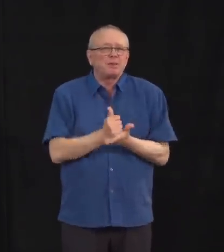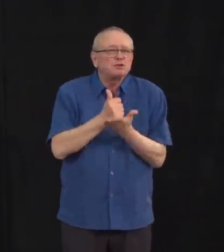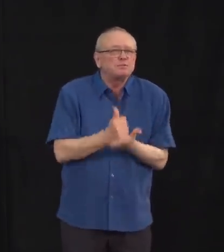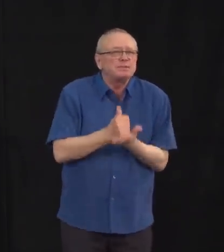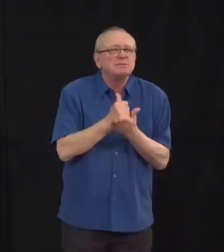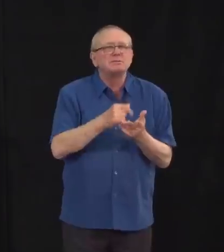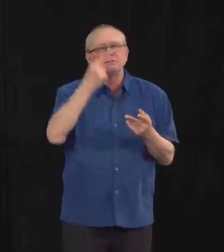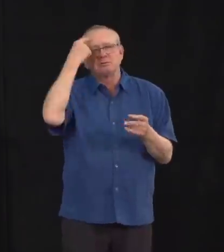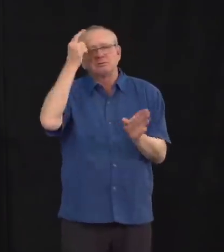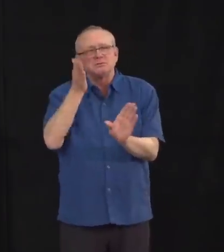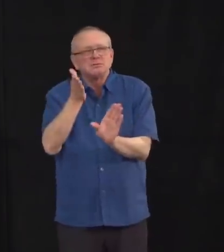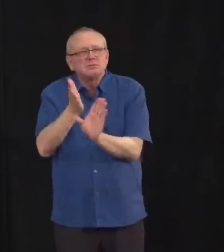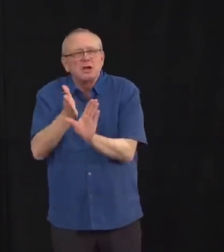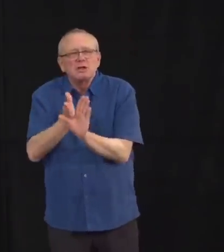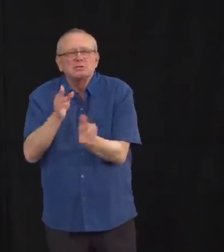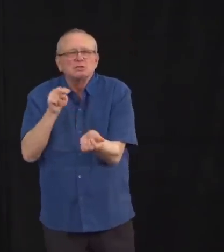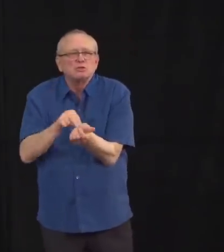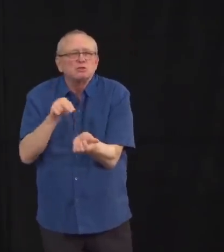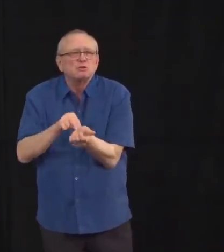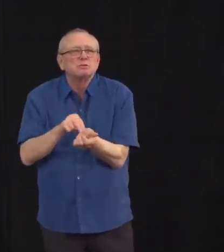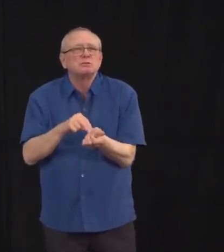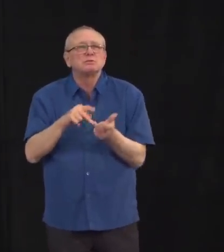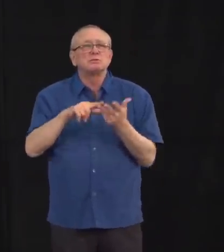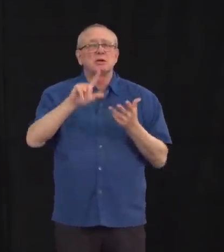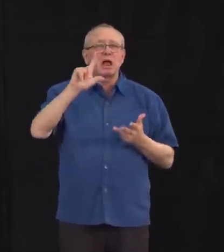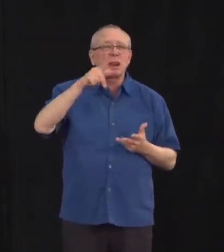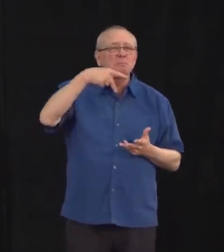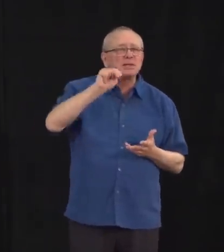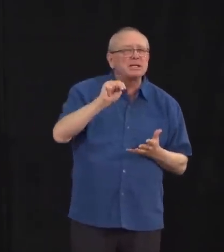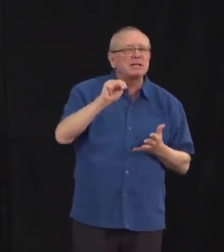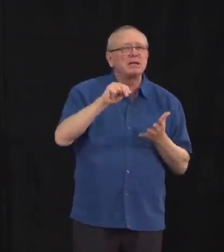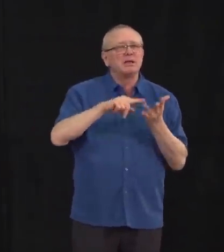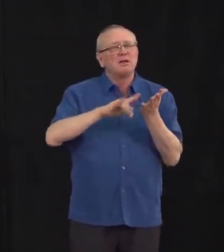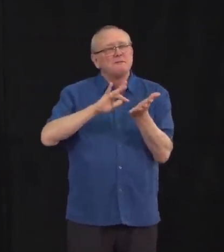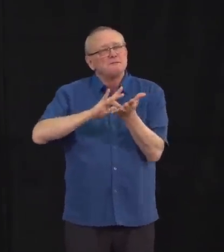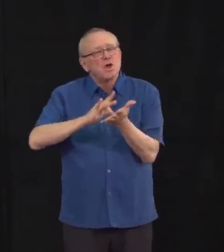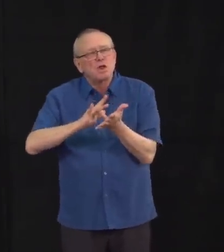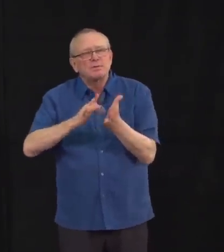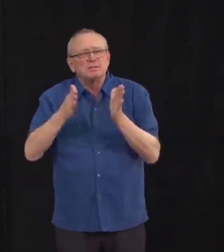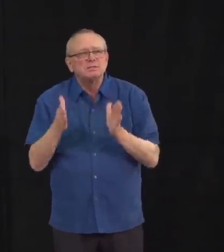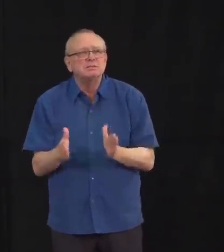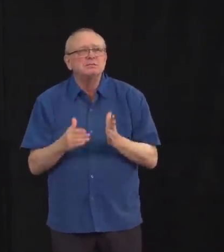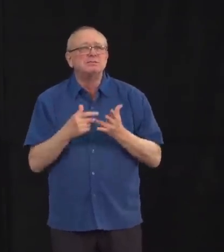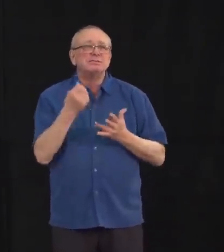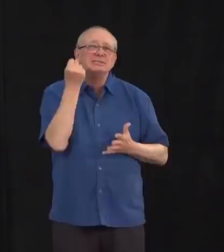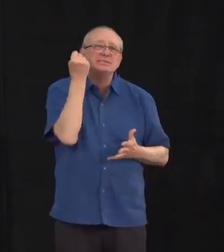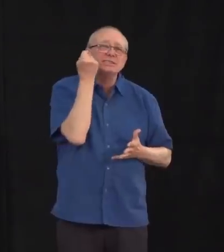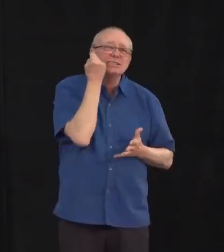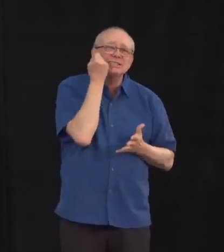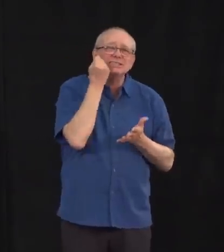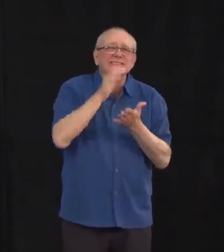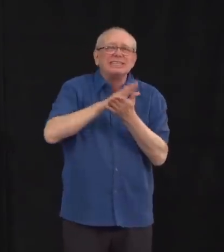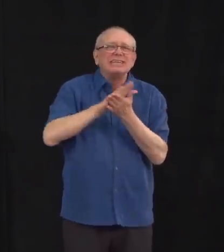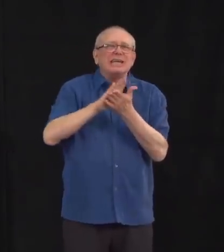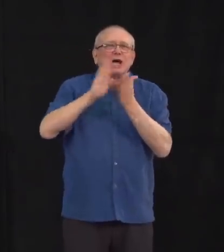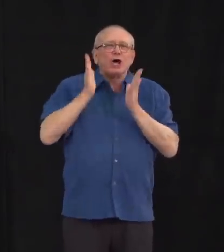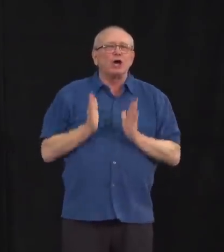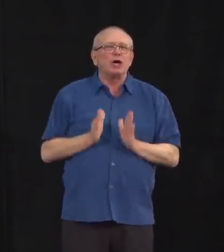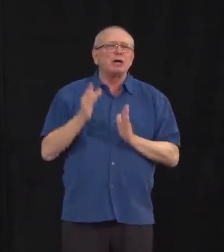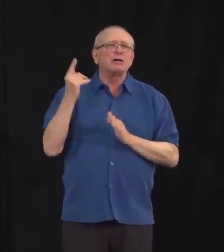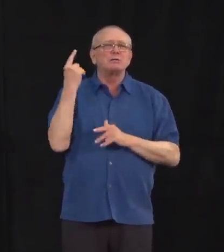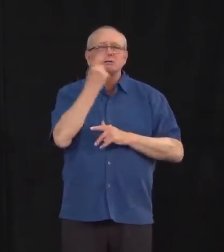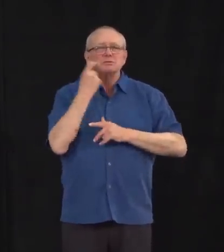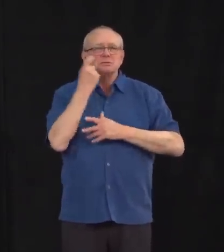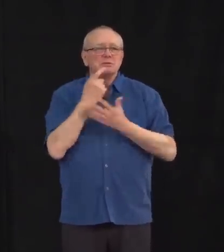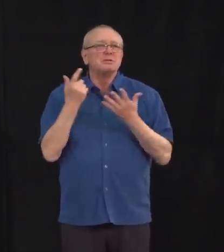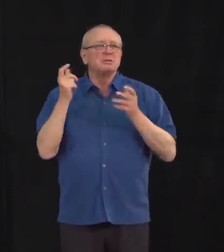LPNs, pharmacists, as well as dental hygienists. Now, regardless of their previous health experience, all